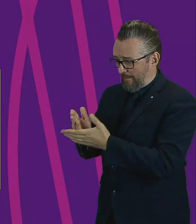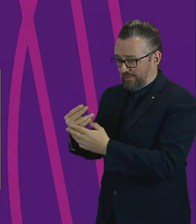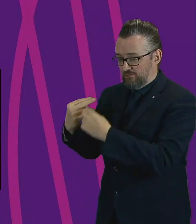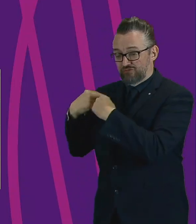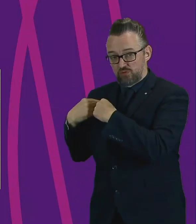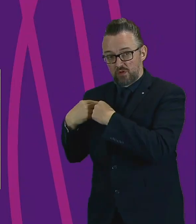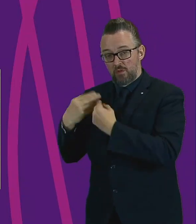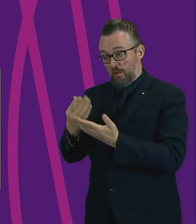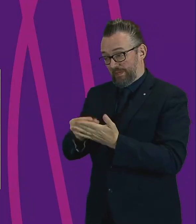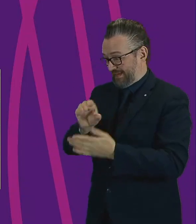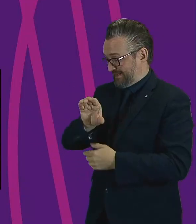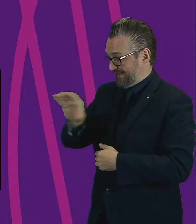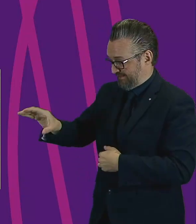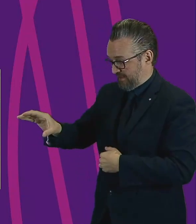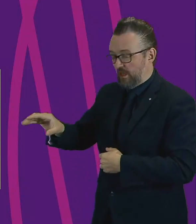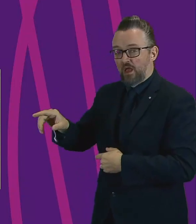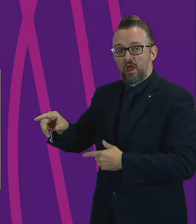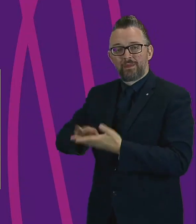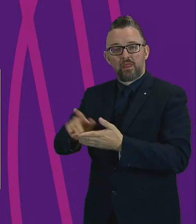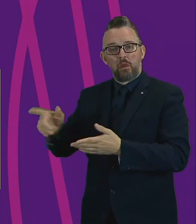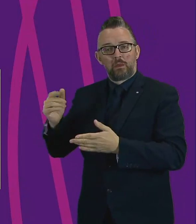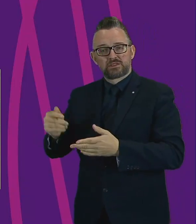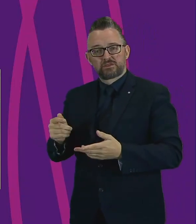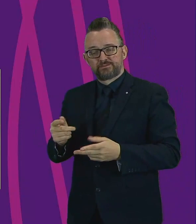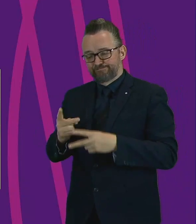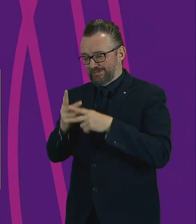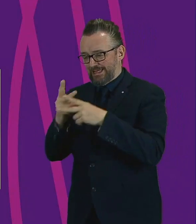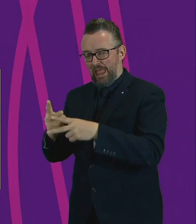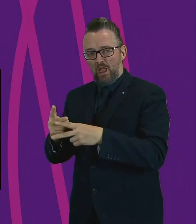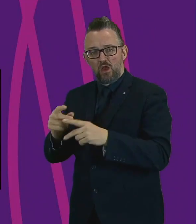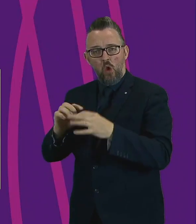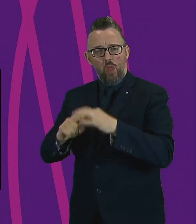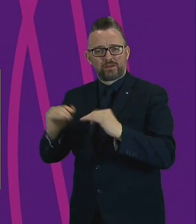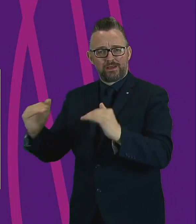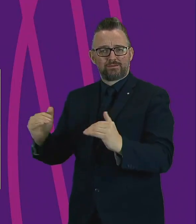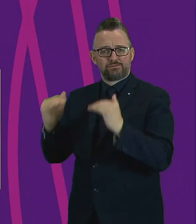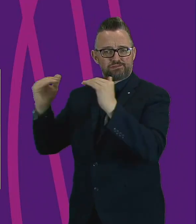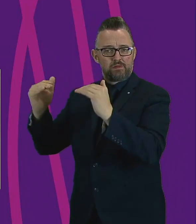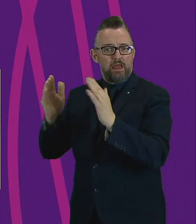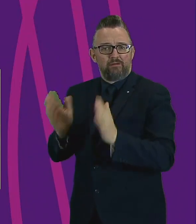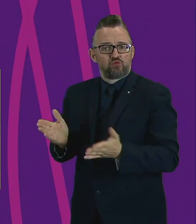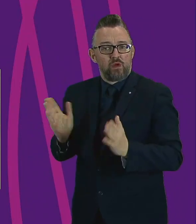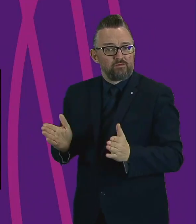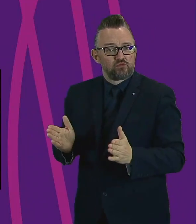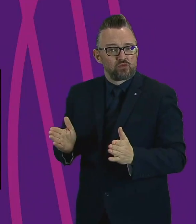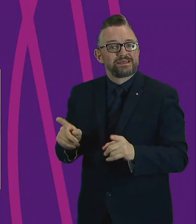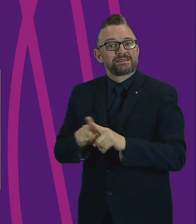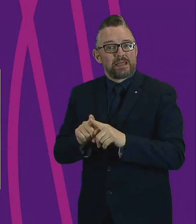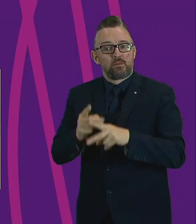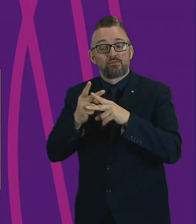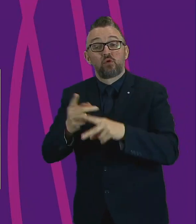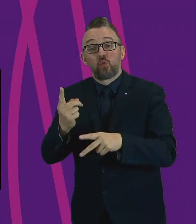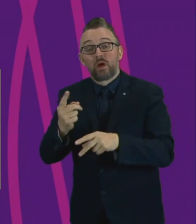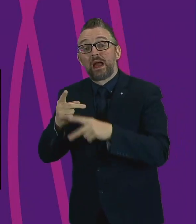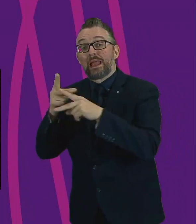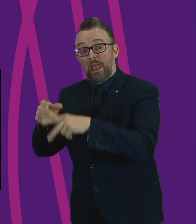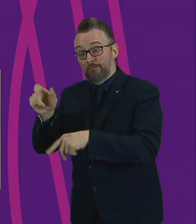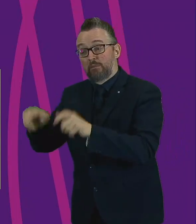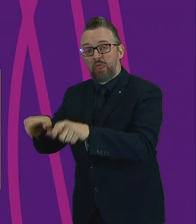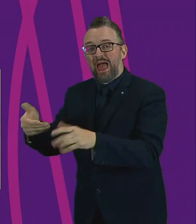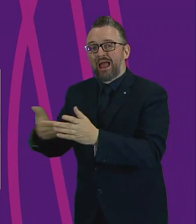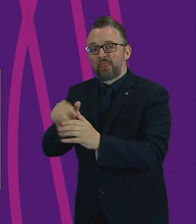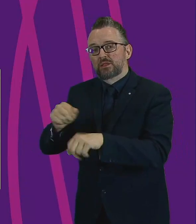receive is matched by the quality of care for their residents and, of course, for their staff. We've, as Mr Findlay knows, had